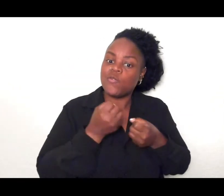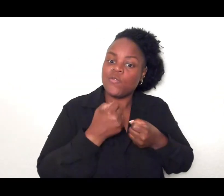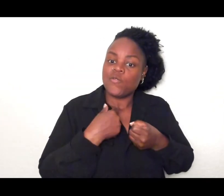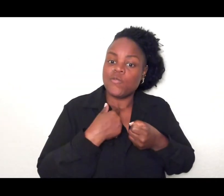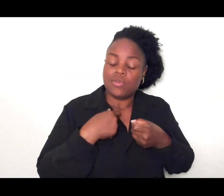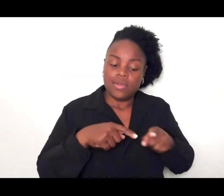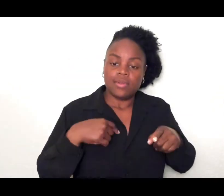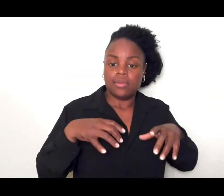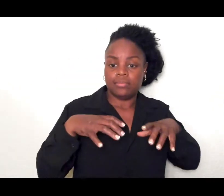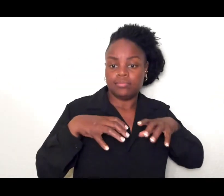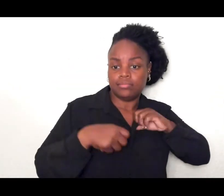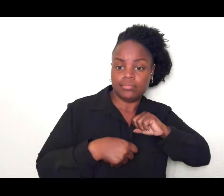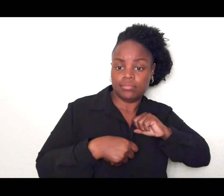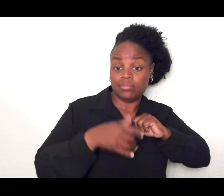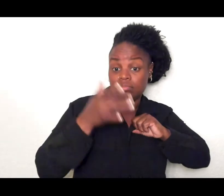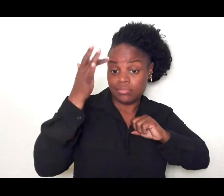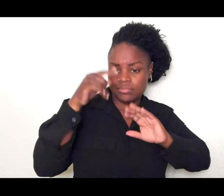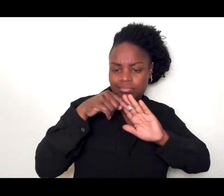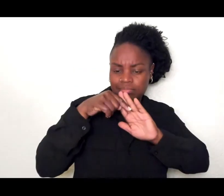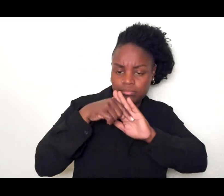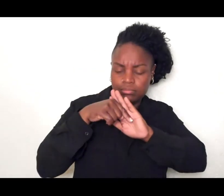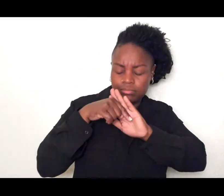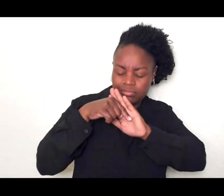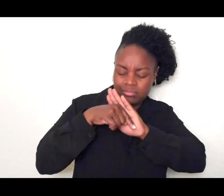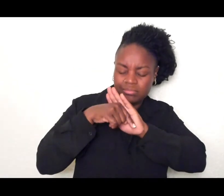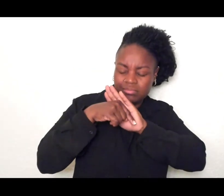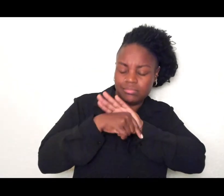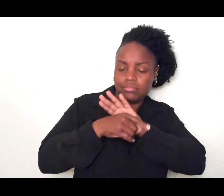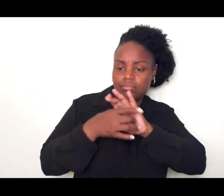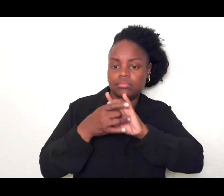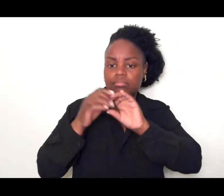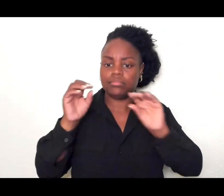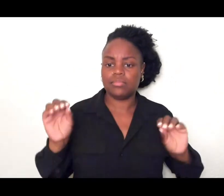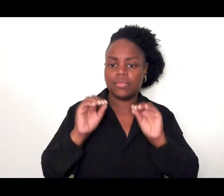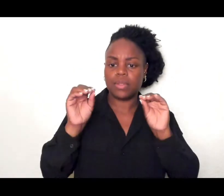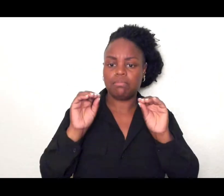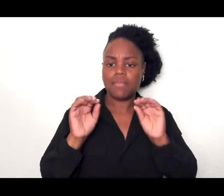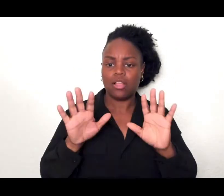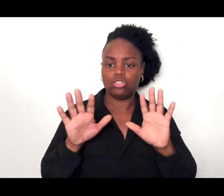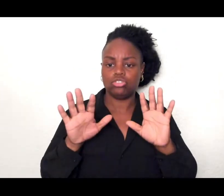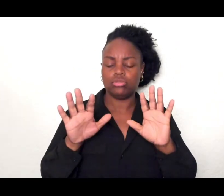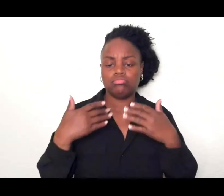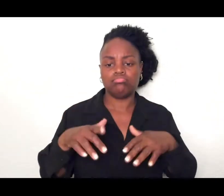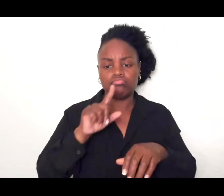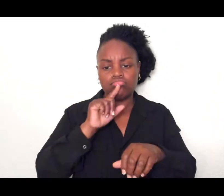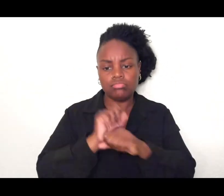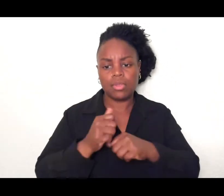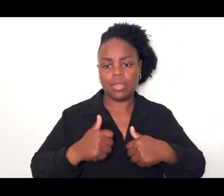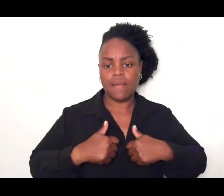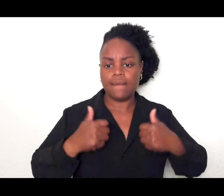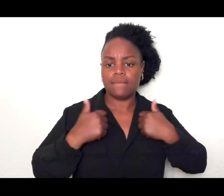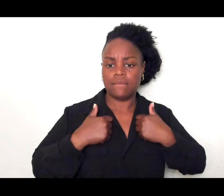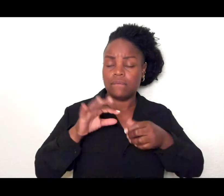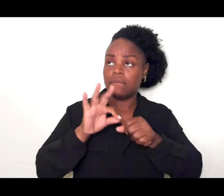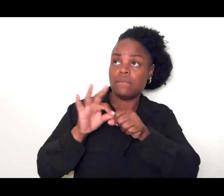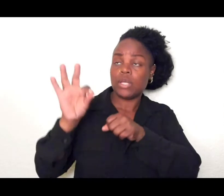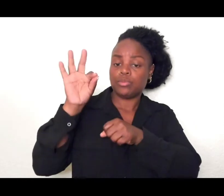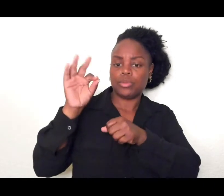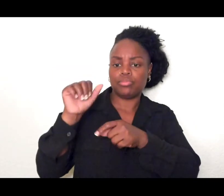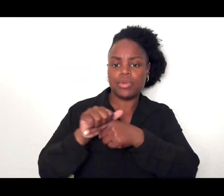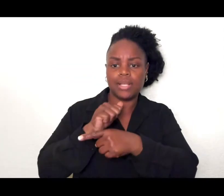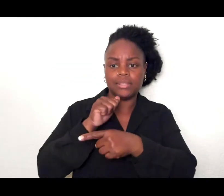Black people, Native New Orleanians struggling to survive. Do you remember where you were when you